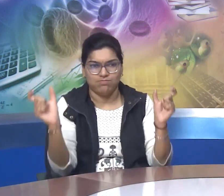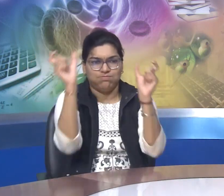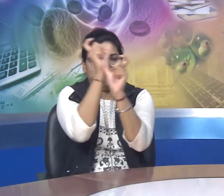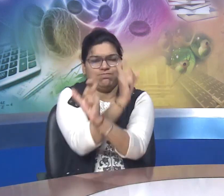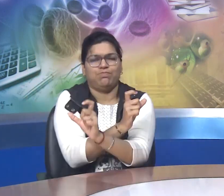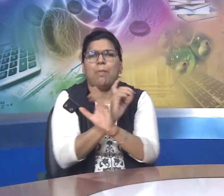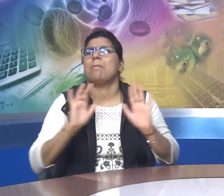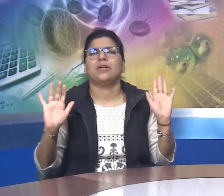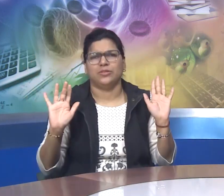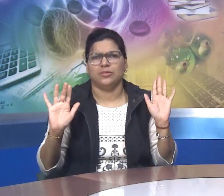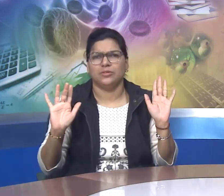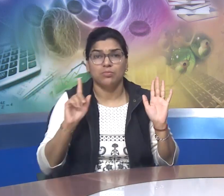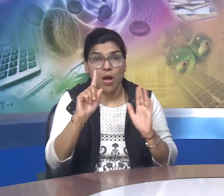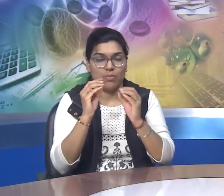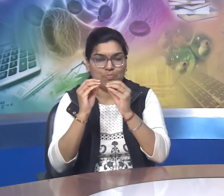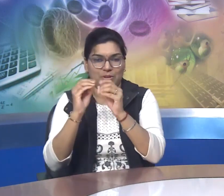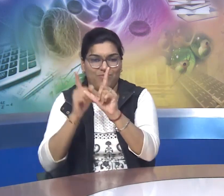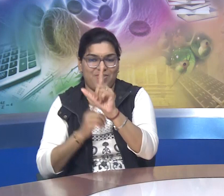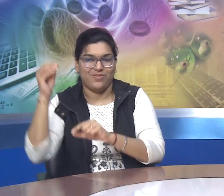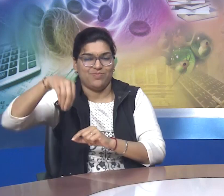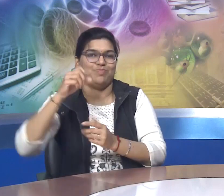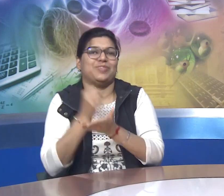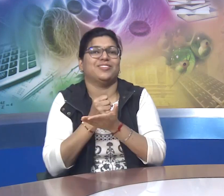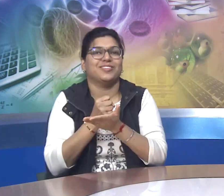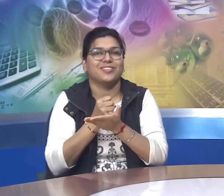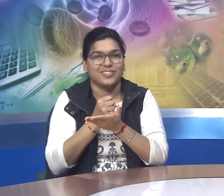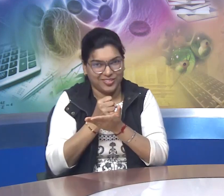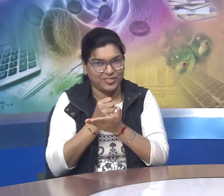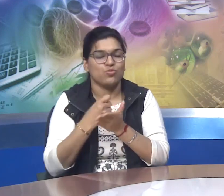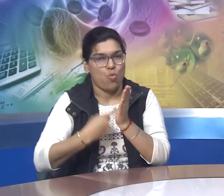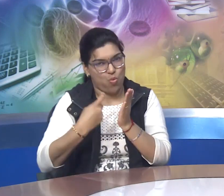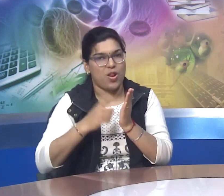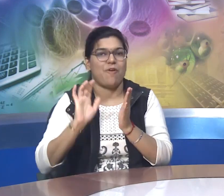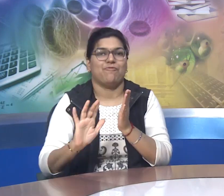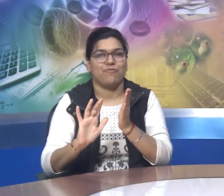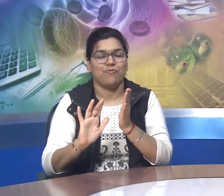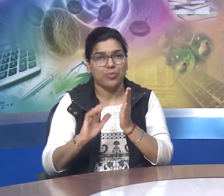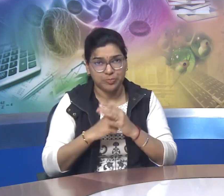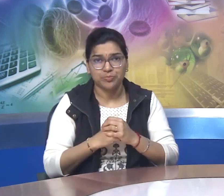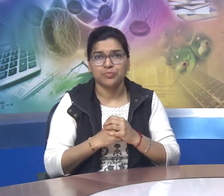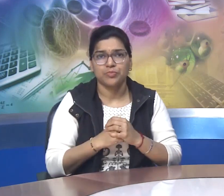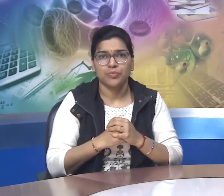subject. And the verb is must in these sentences.